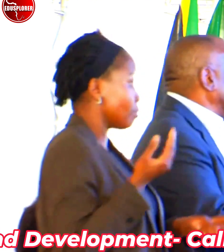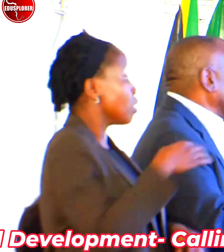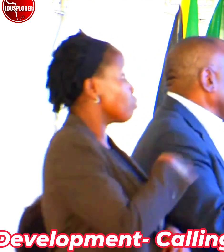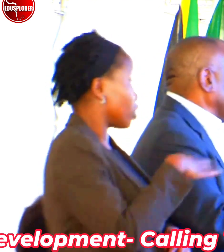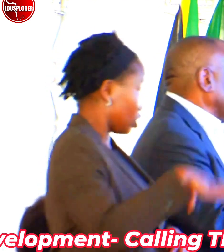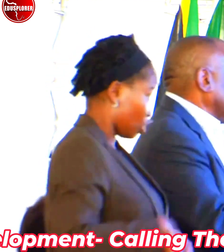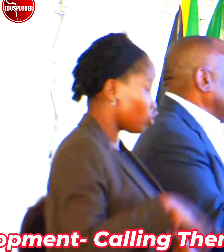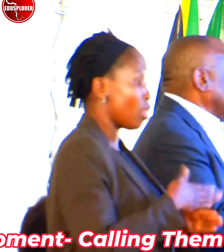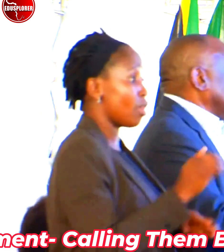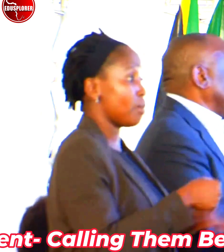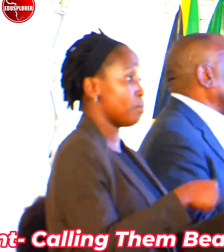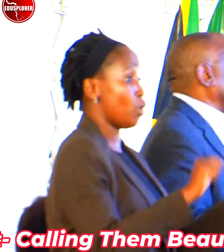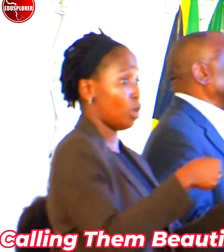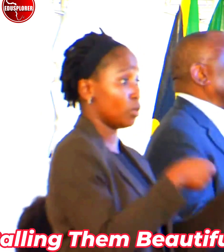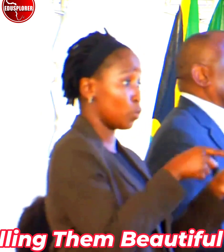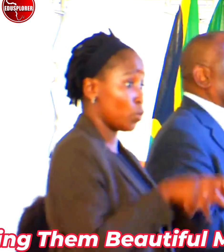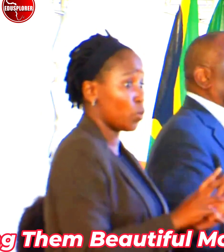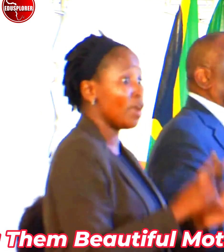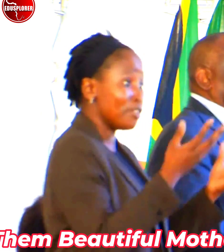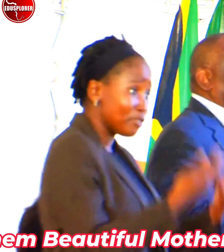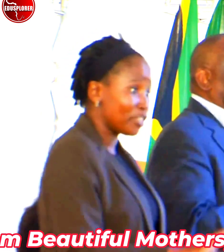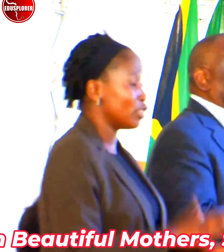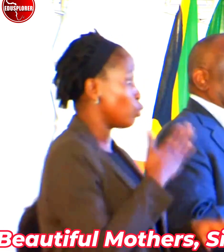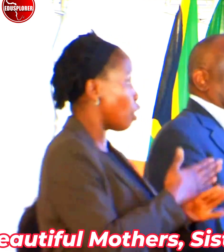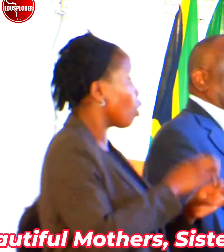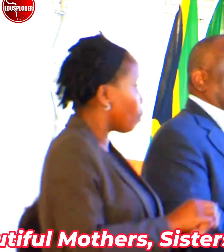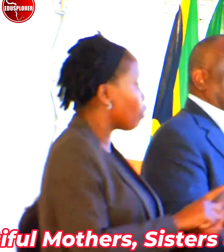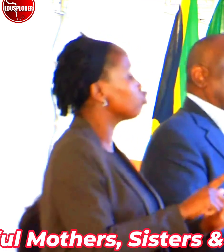employment stimulus has provided work and